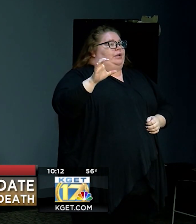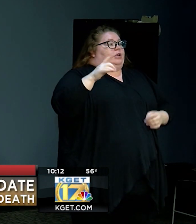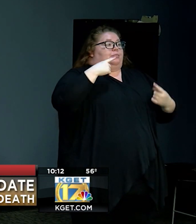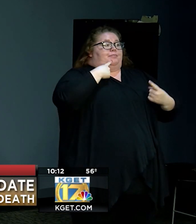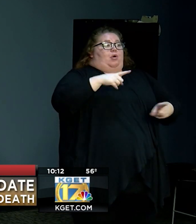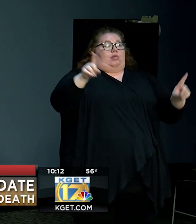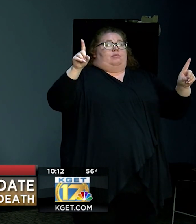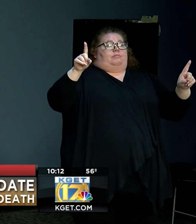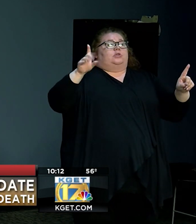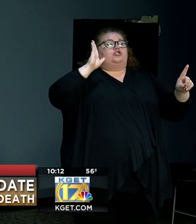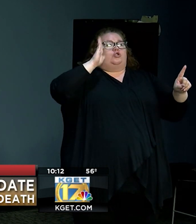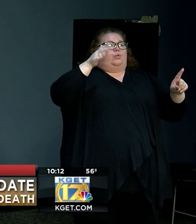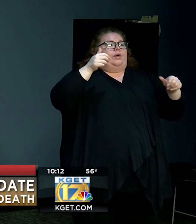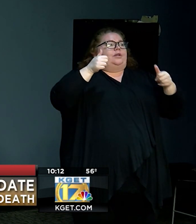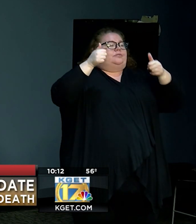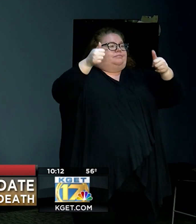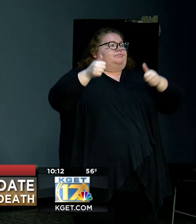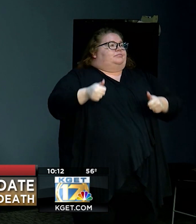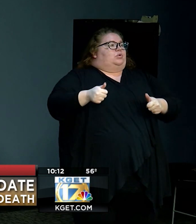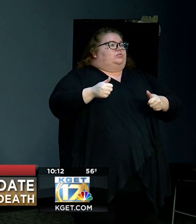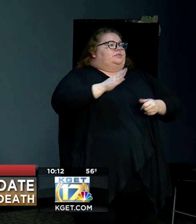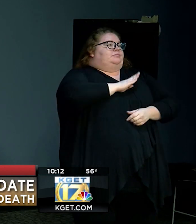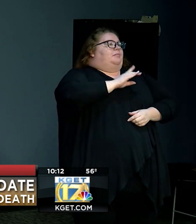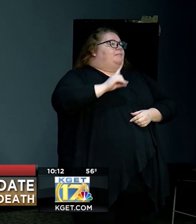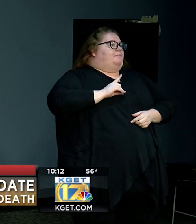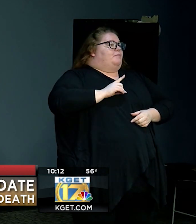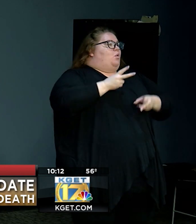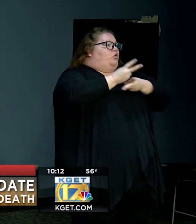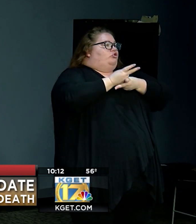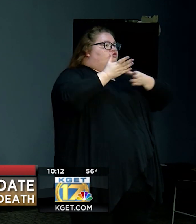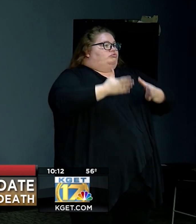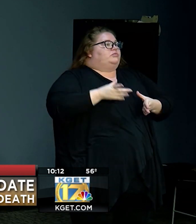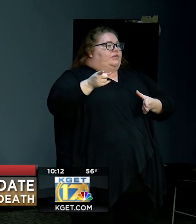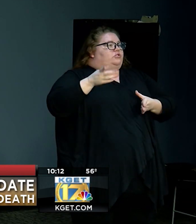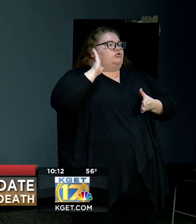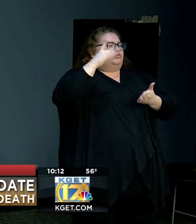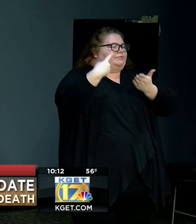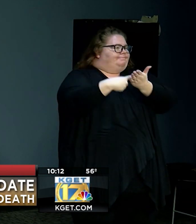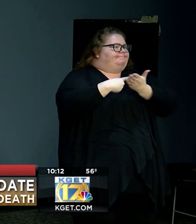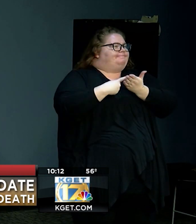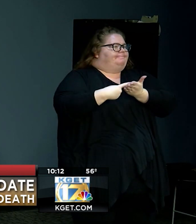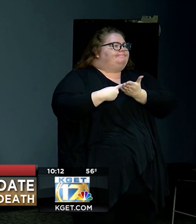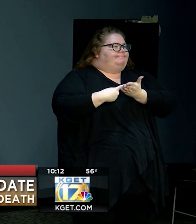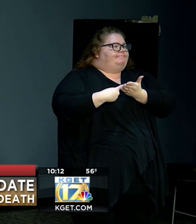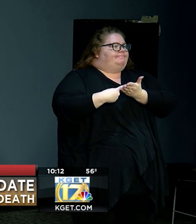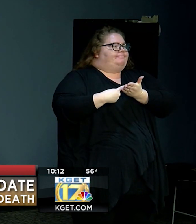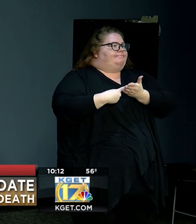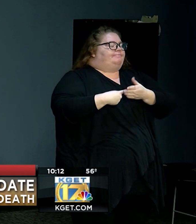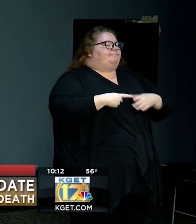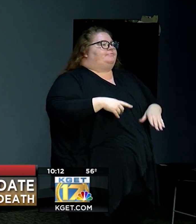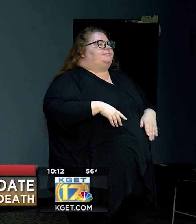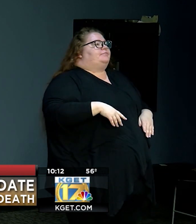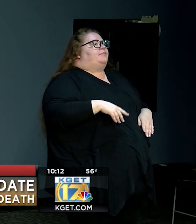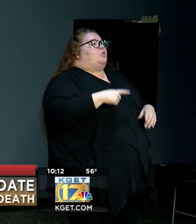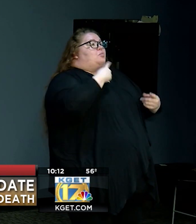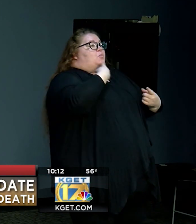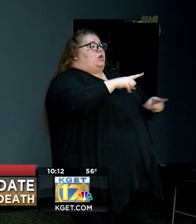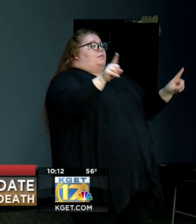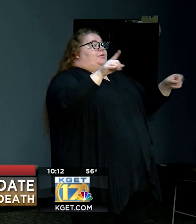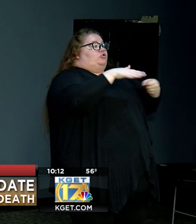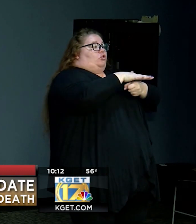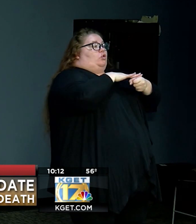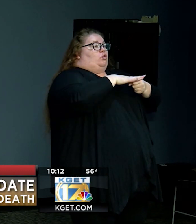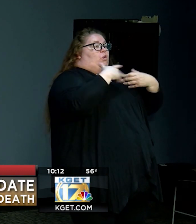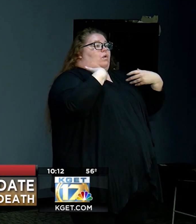on the Board of Supervisors' agenda tomorrow for ratification, and this proclamation of a local health emergency